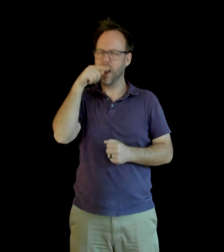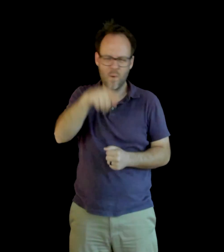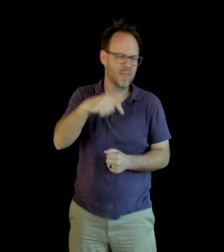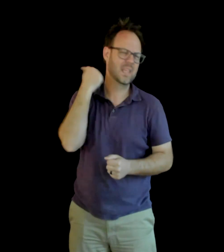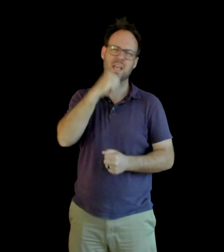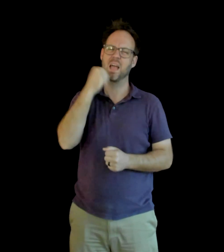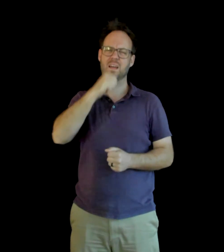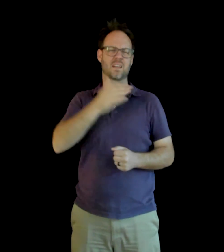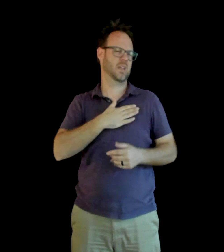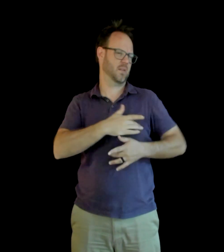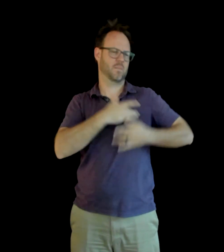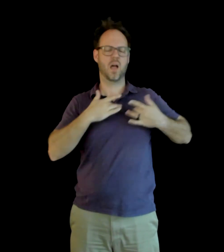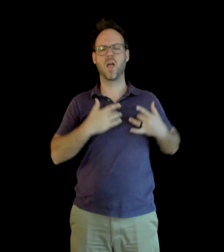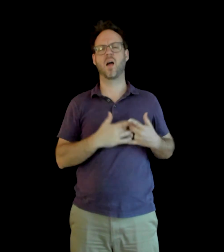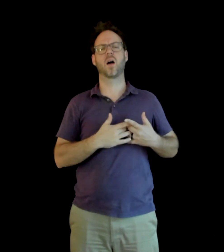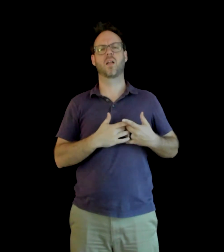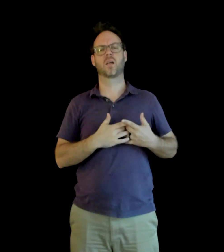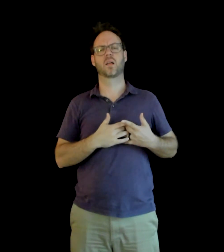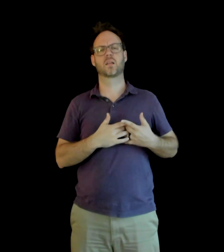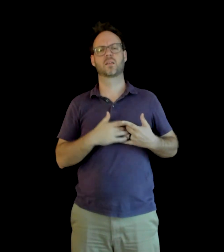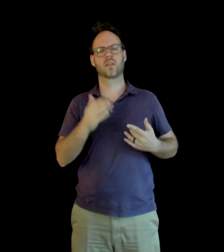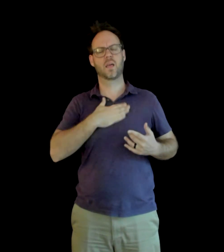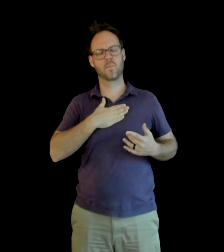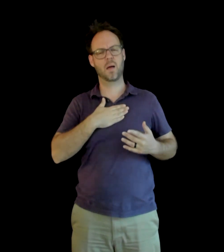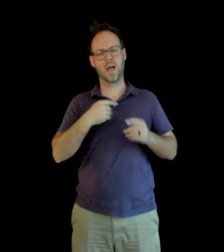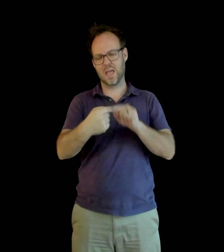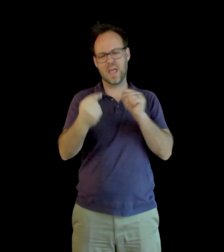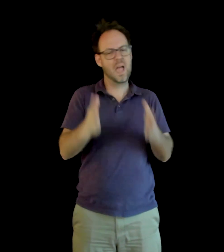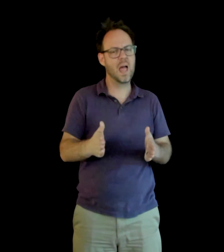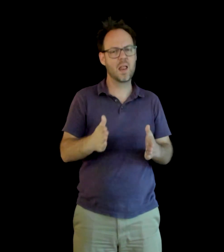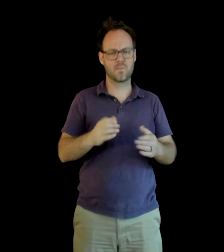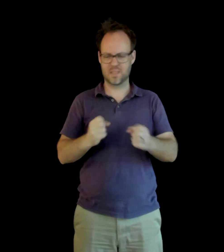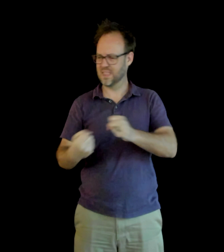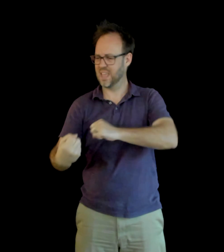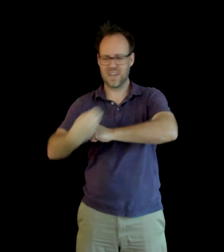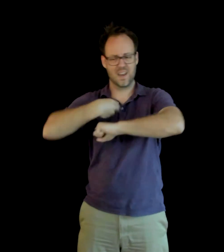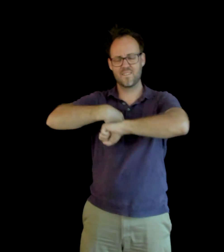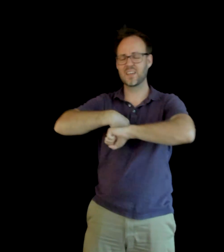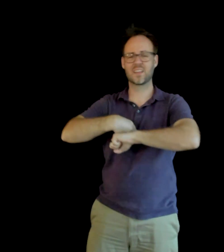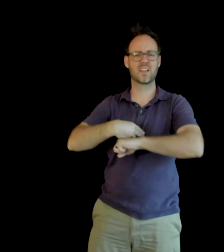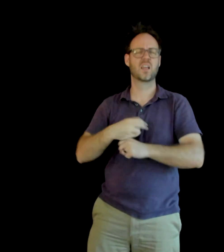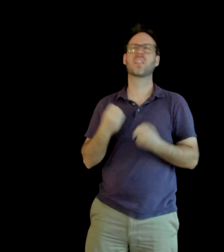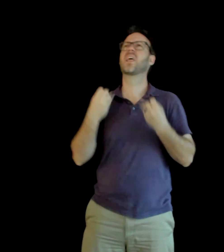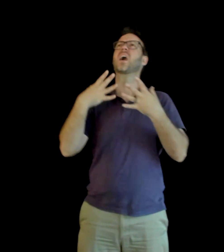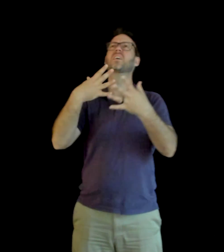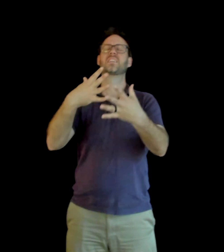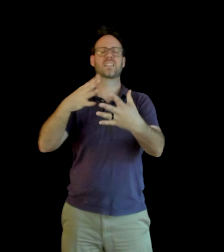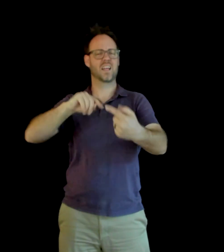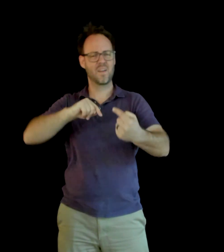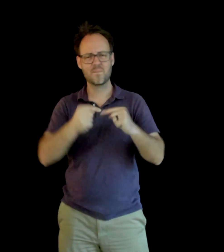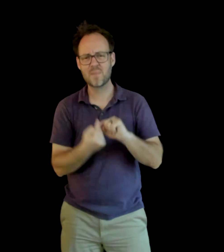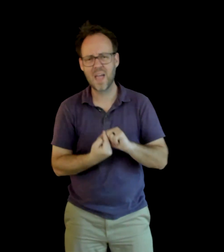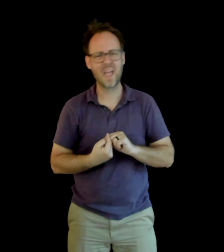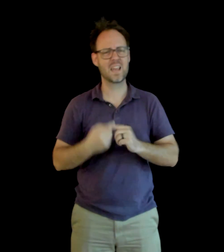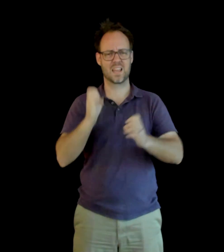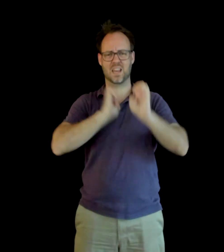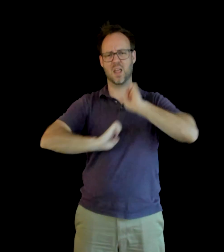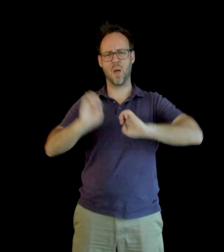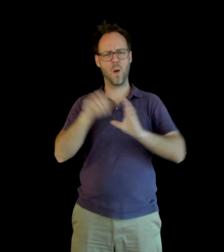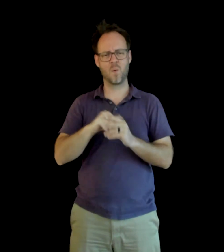I have to deal with this every day in my heart, and my enemies, they're triumphing over me. There's a lot of anguish and emotion